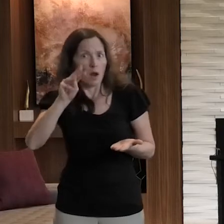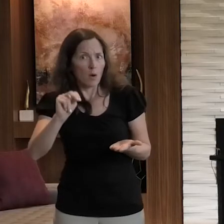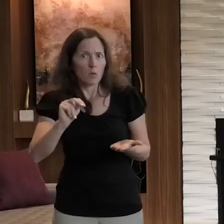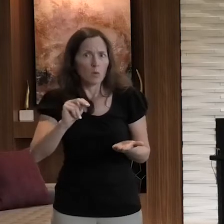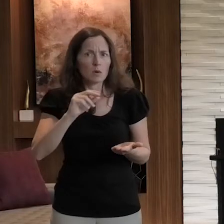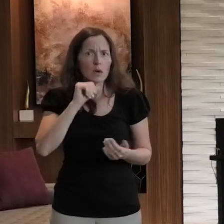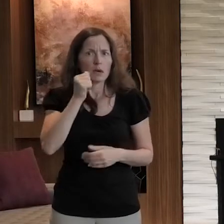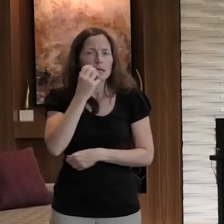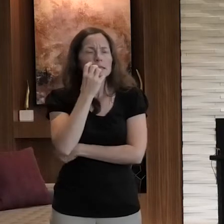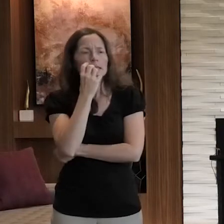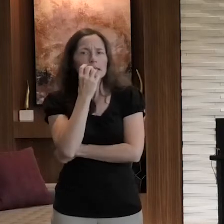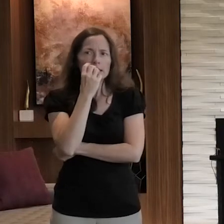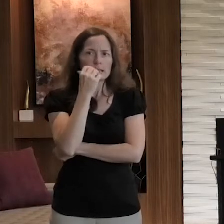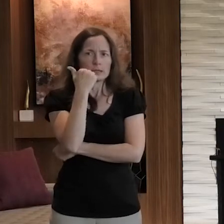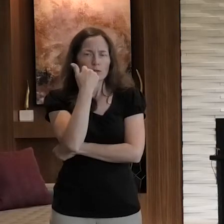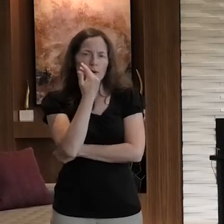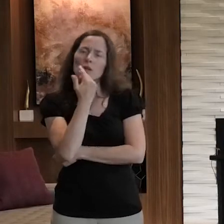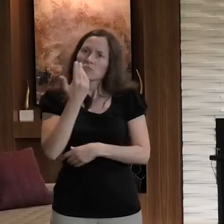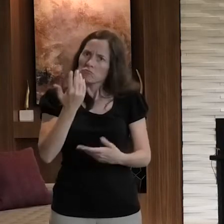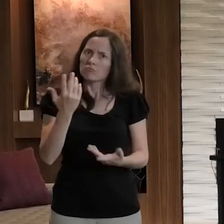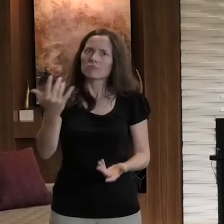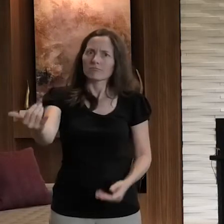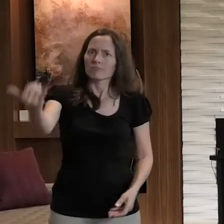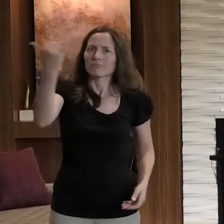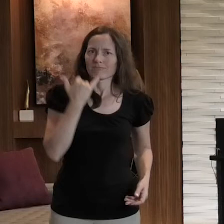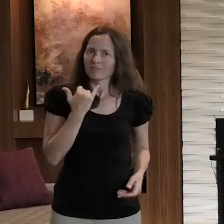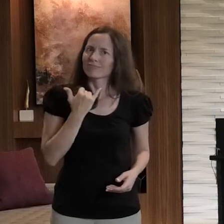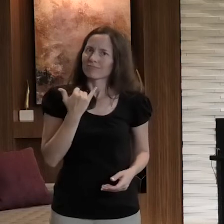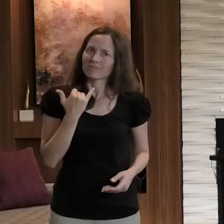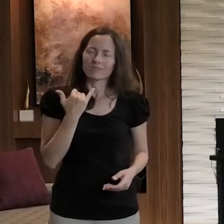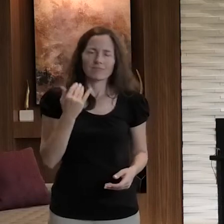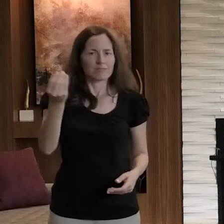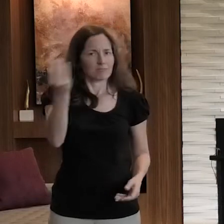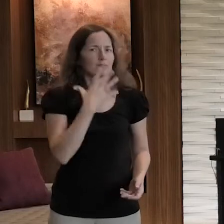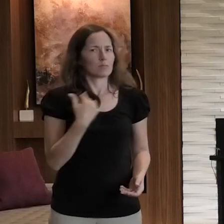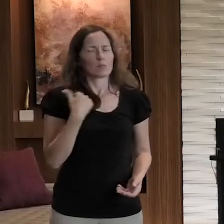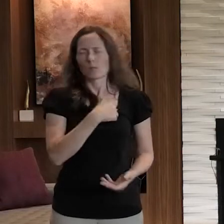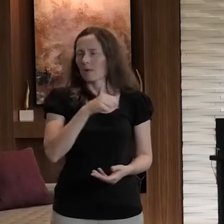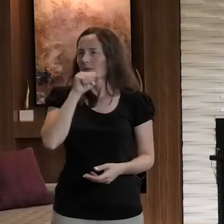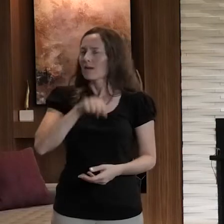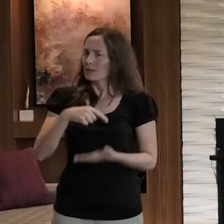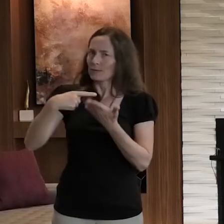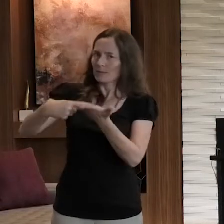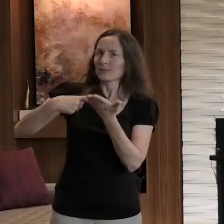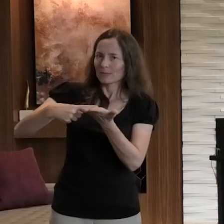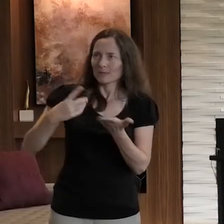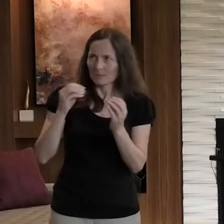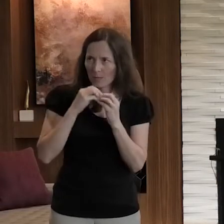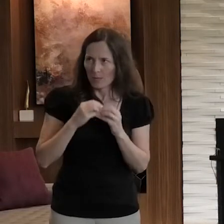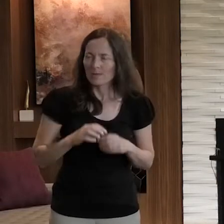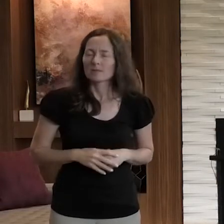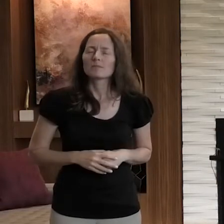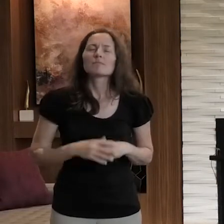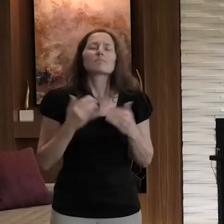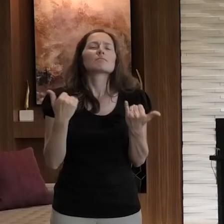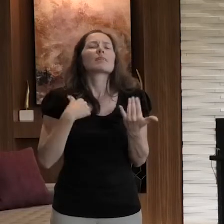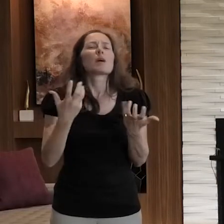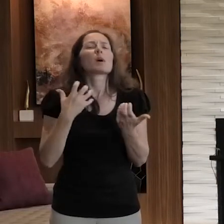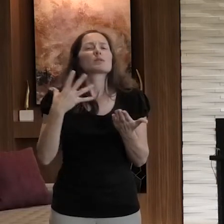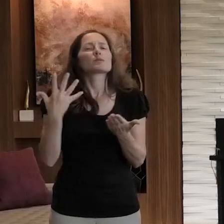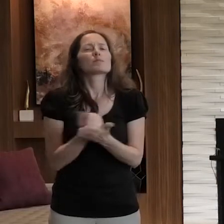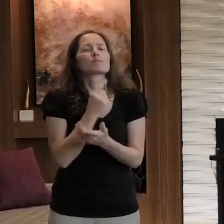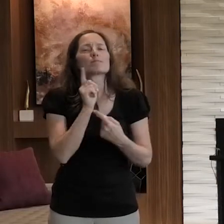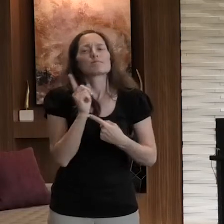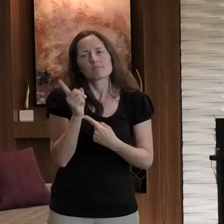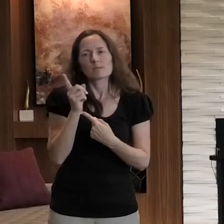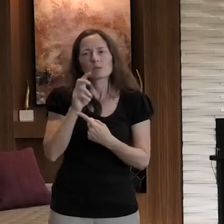phone, text us, let us know. We would love to talk to you. So now I'd like to take a moment, sort of transition a